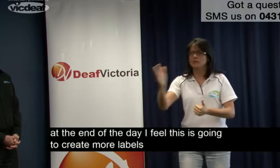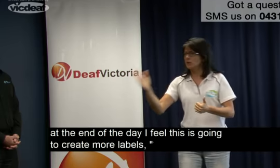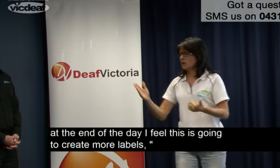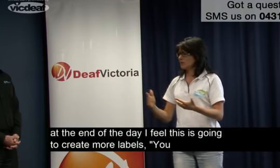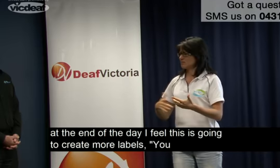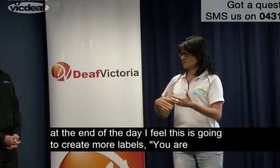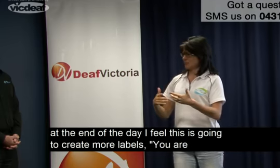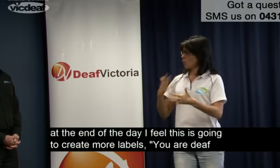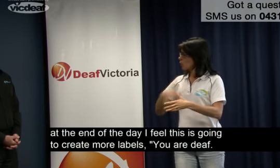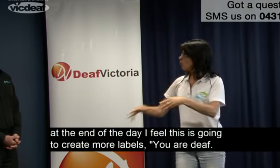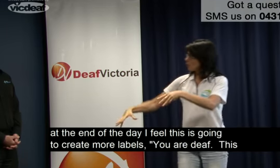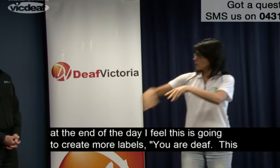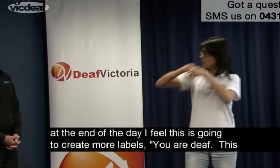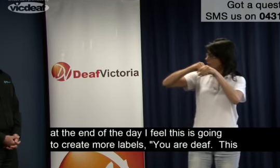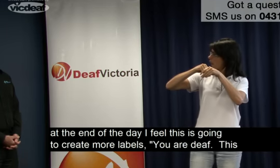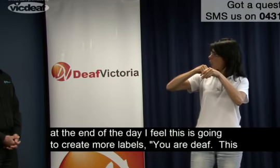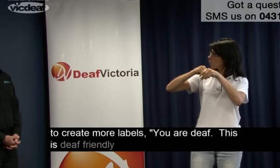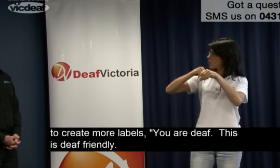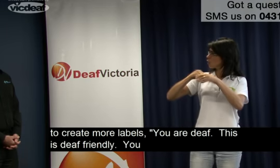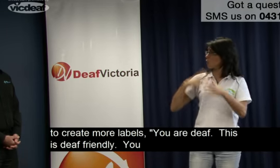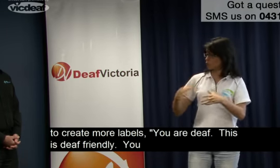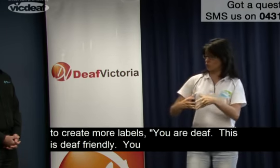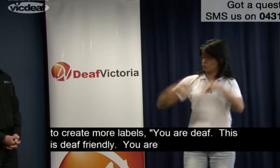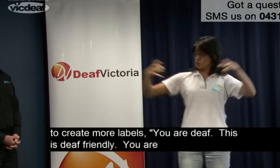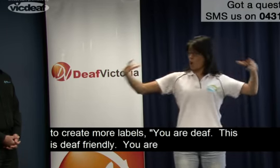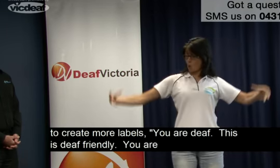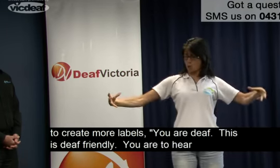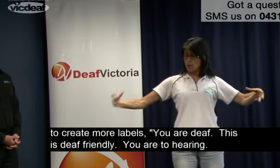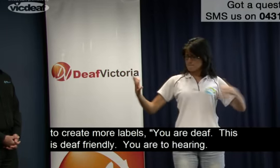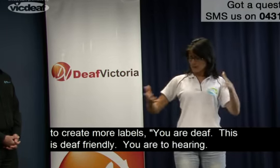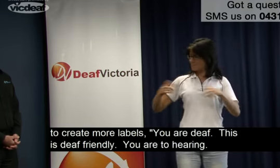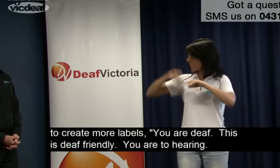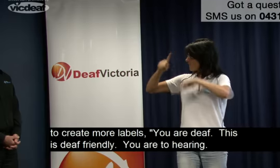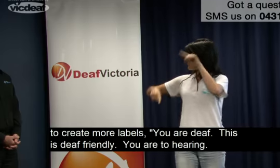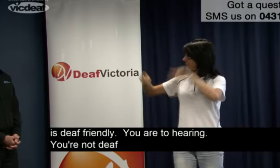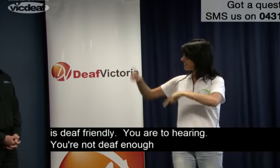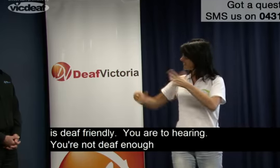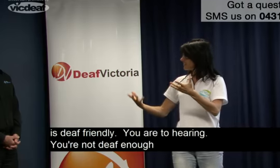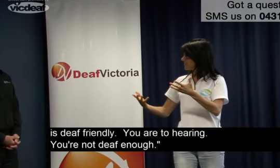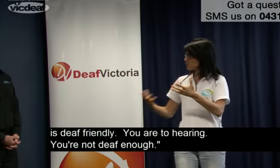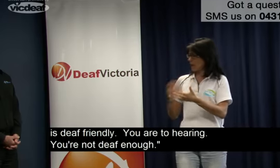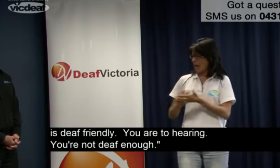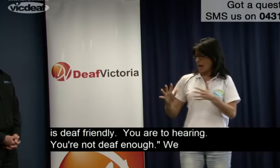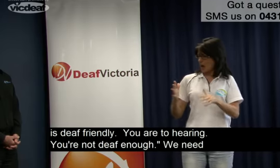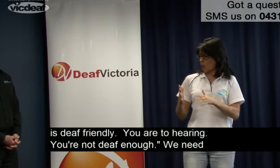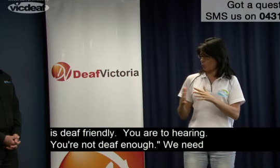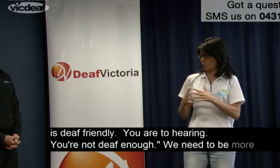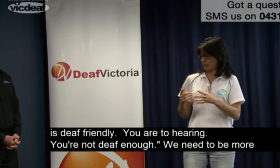deaf enough, and this and that. We need to be more inclusive, and we need to strengthen the numbers, and that's how